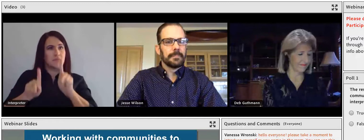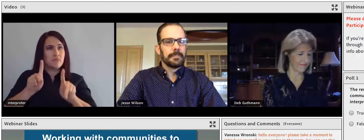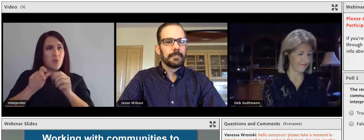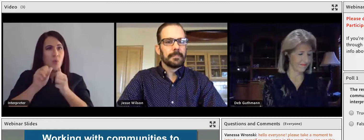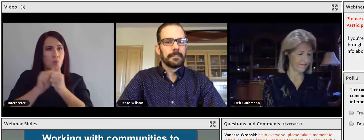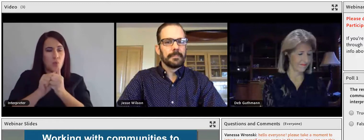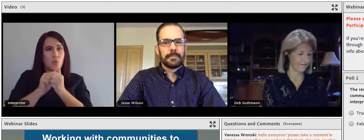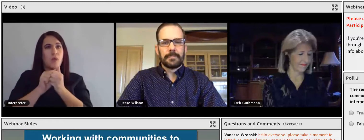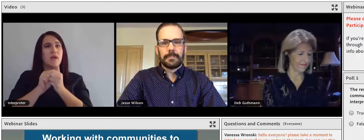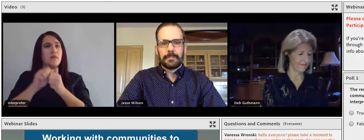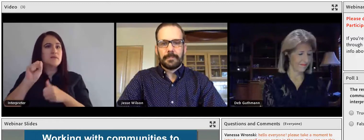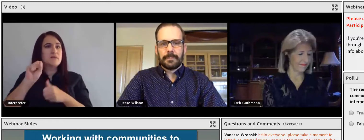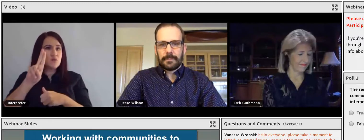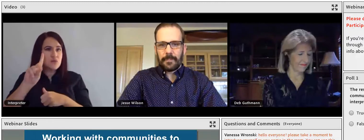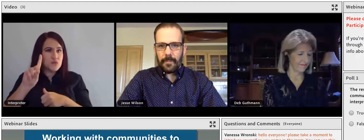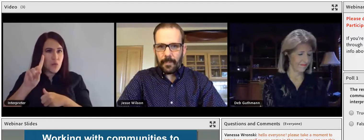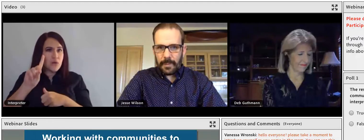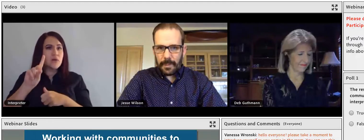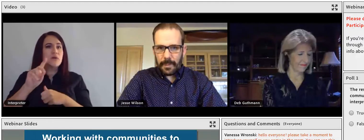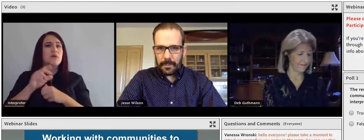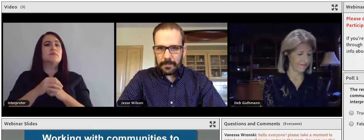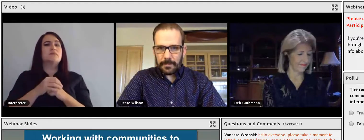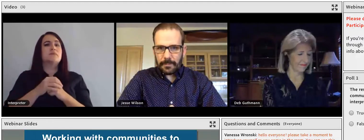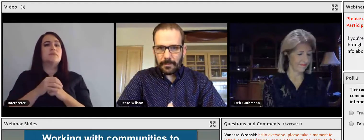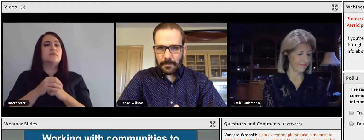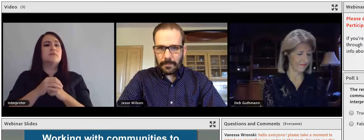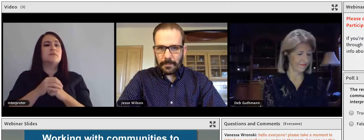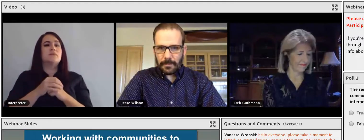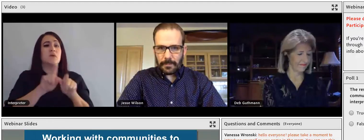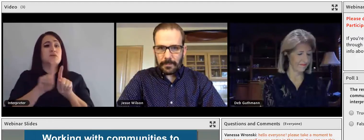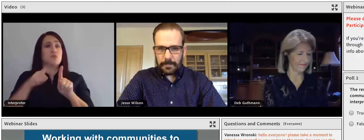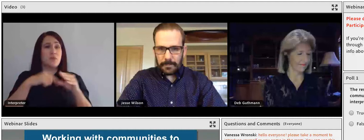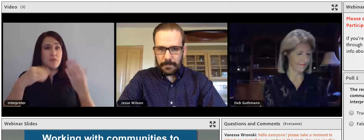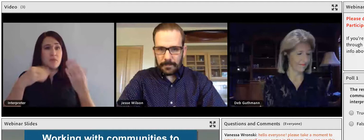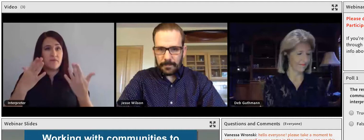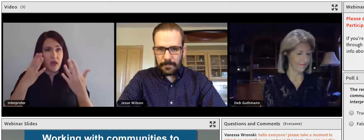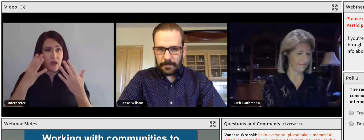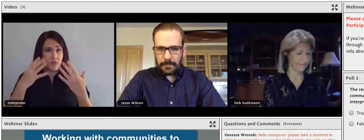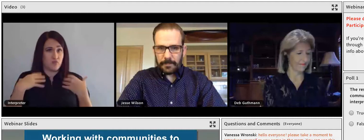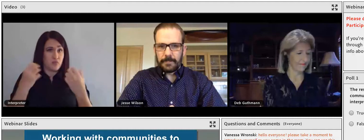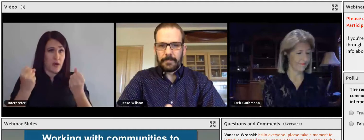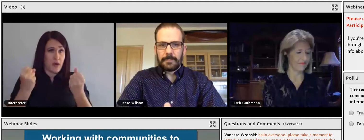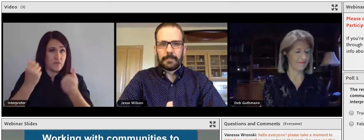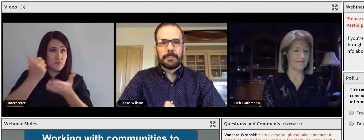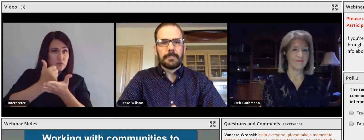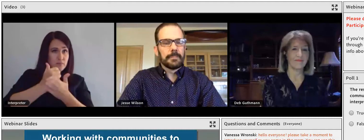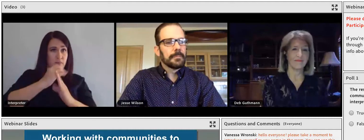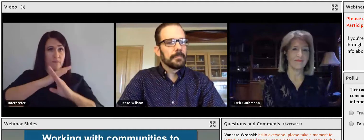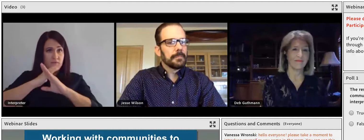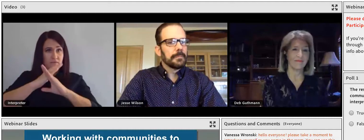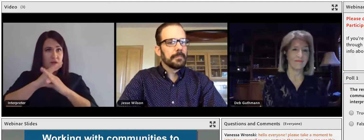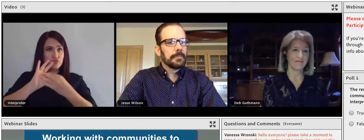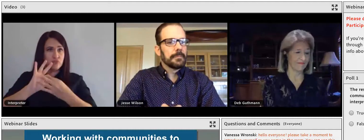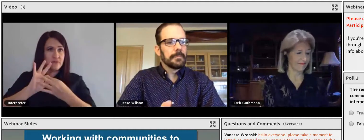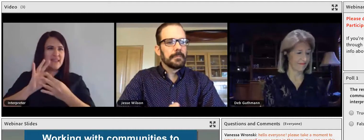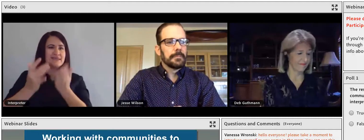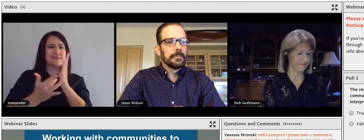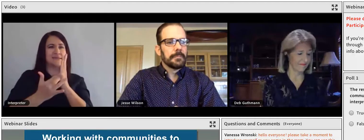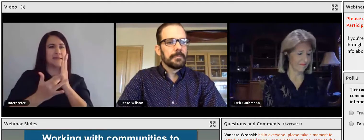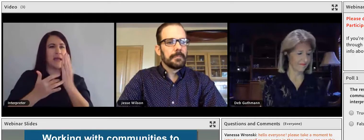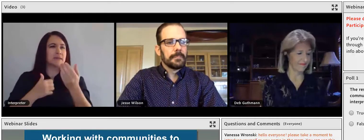use disorder, and we provide recovery, treatment, and prevention related technical assistance.